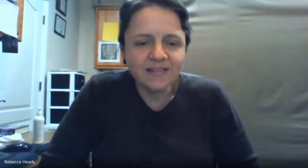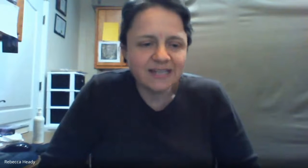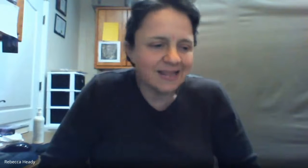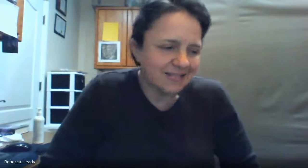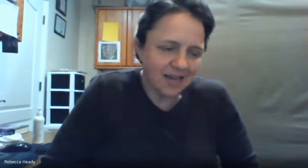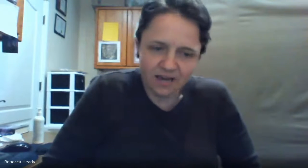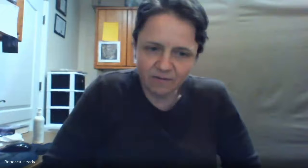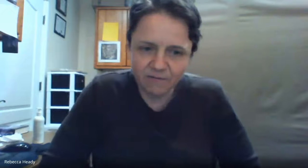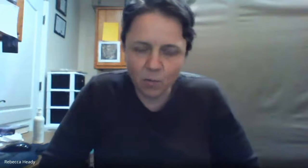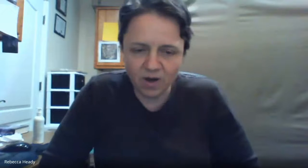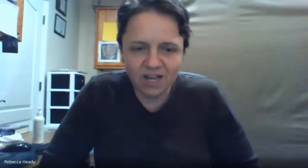what's the sign for?